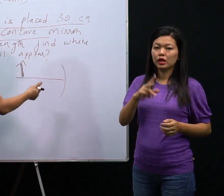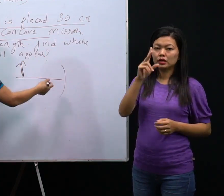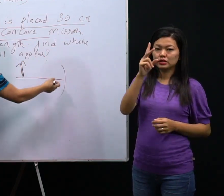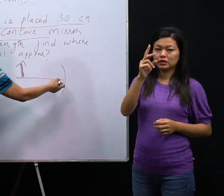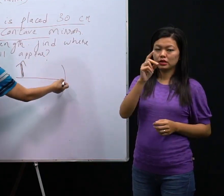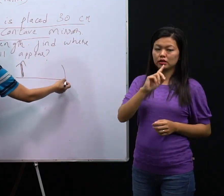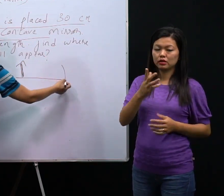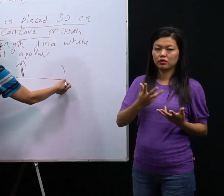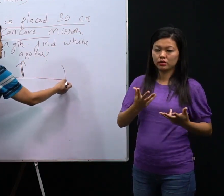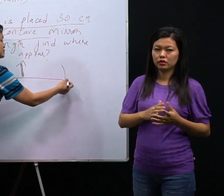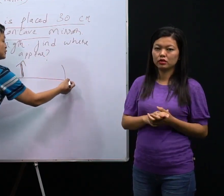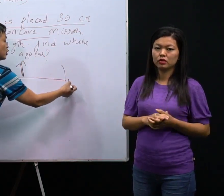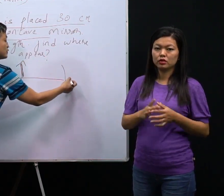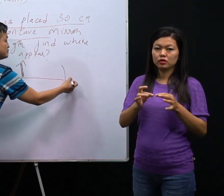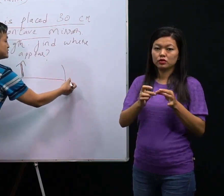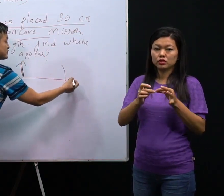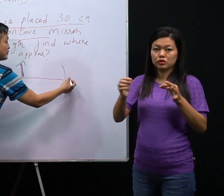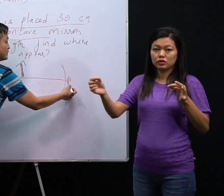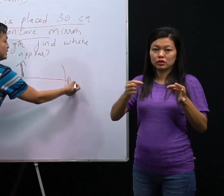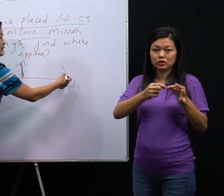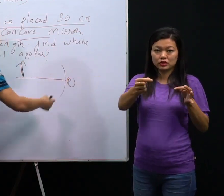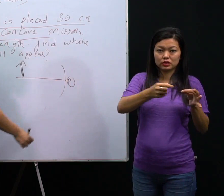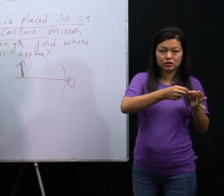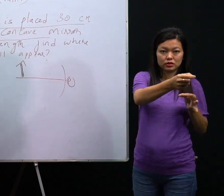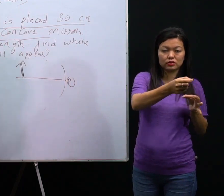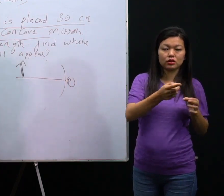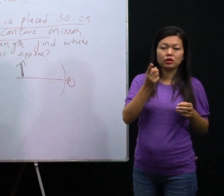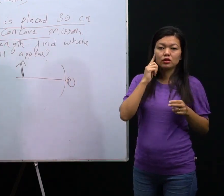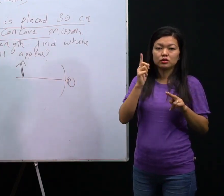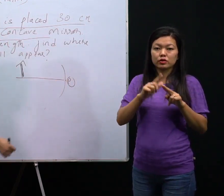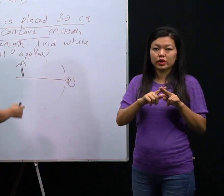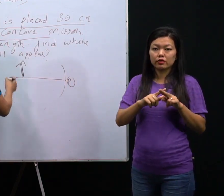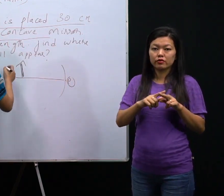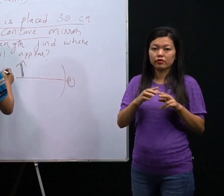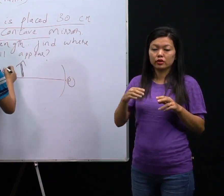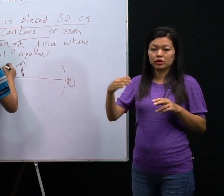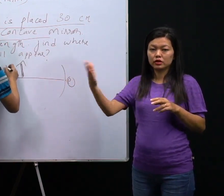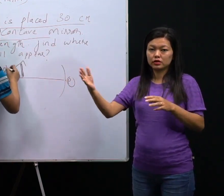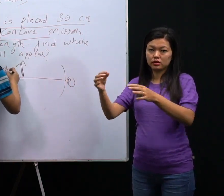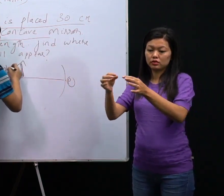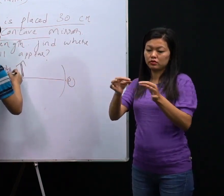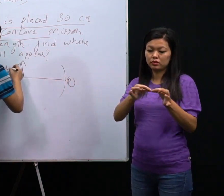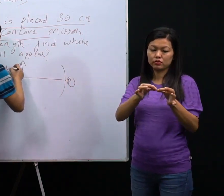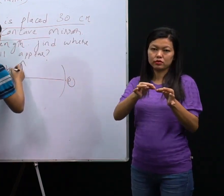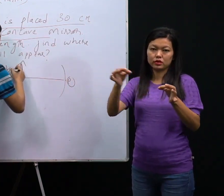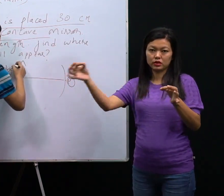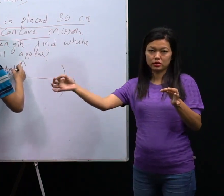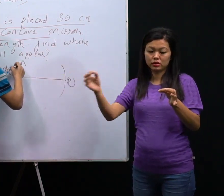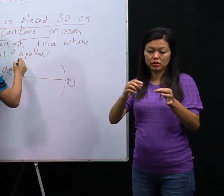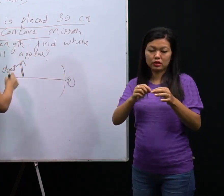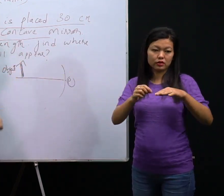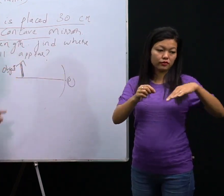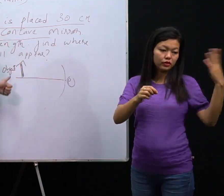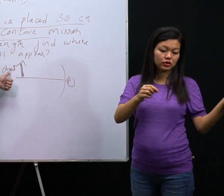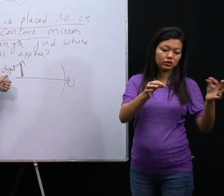was, whatever distance it is, we will always measure from the pole, right? If this is our object,